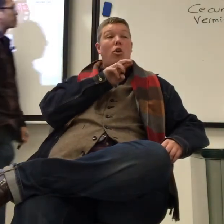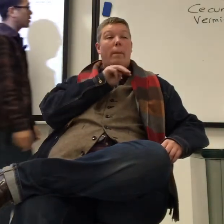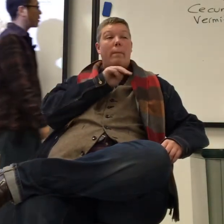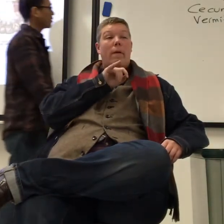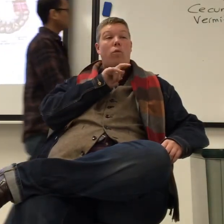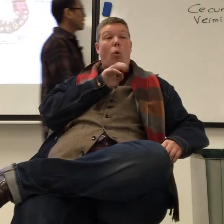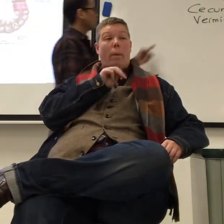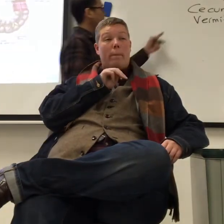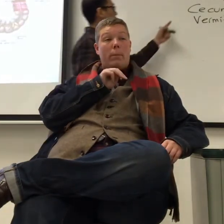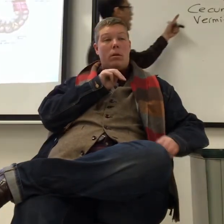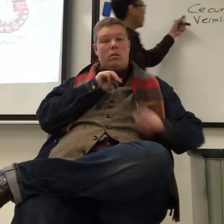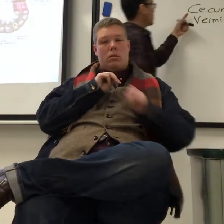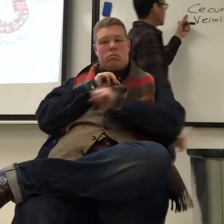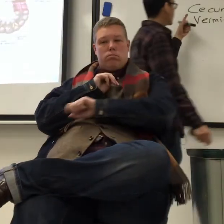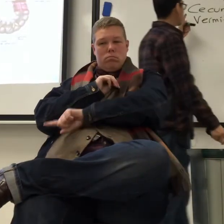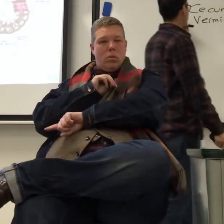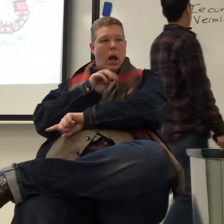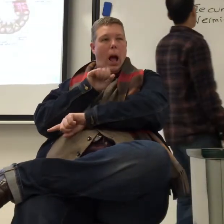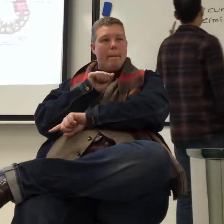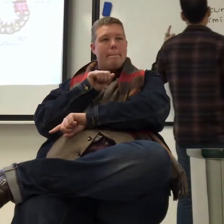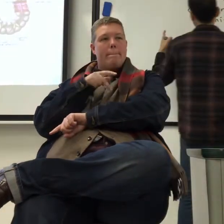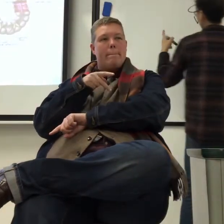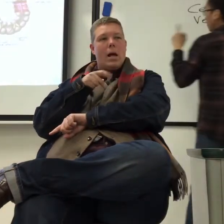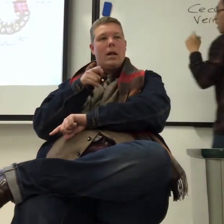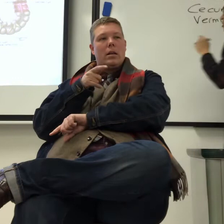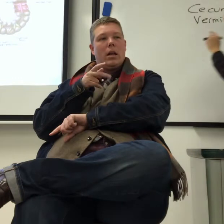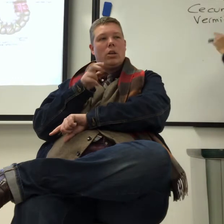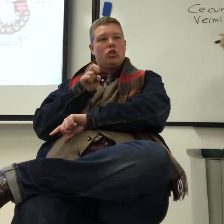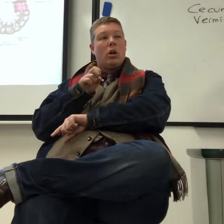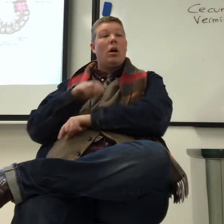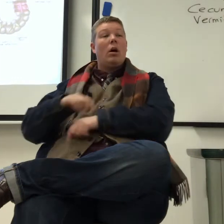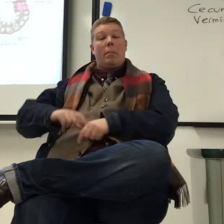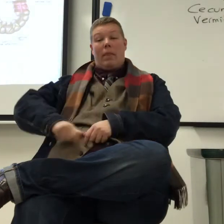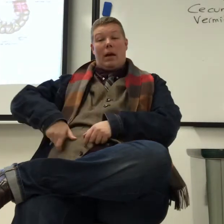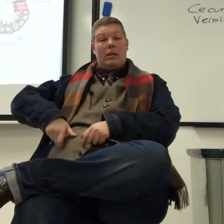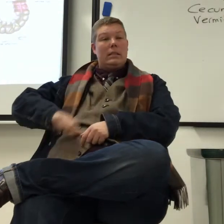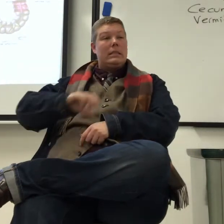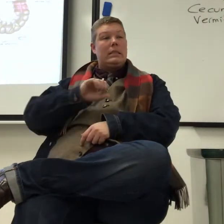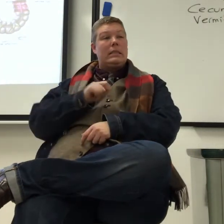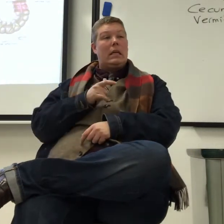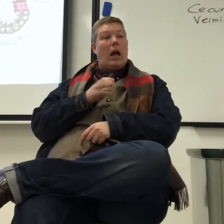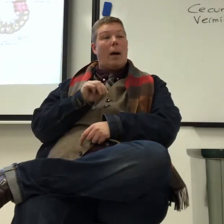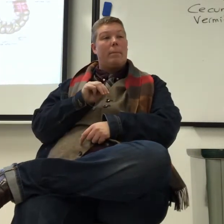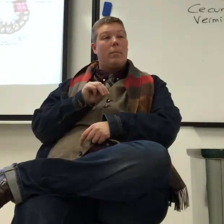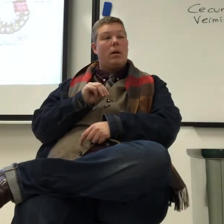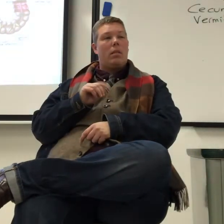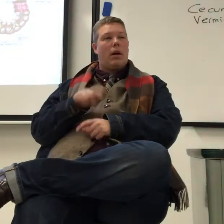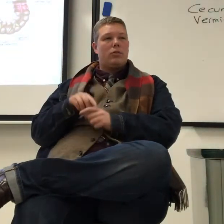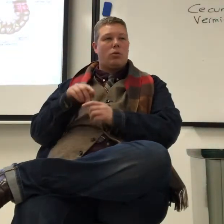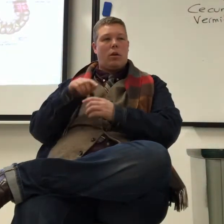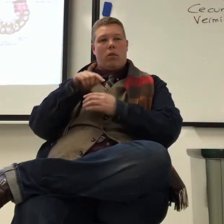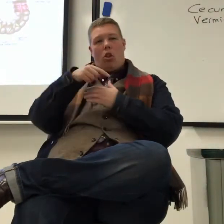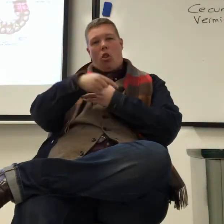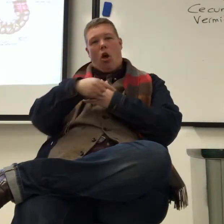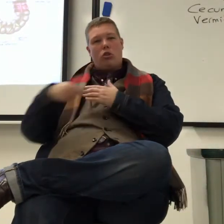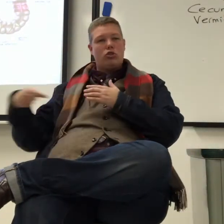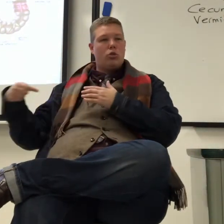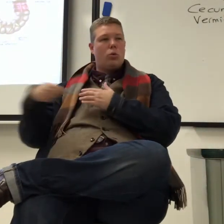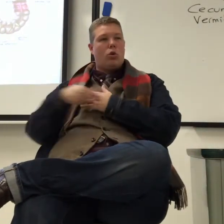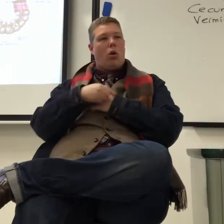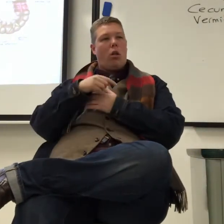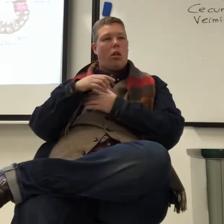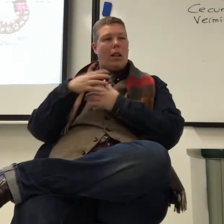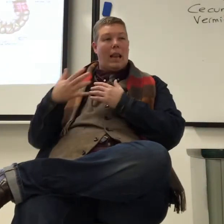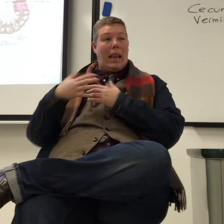hanging off there, the cecum, what happens is the longitudinal layer of the muscularis externa,